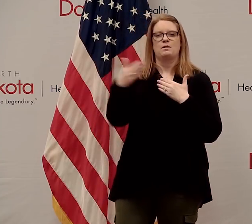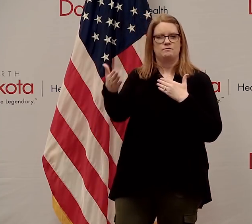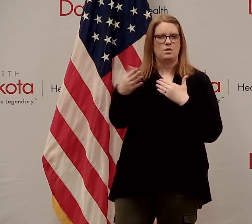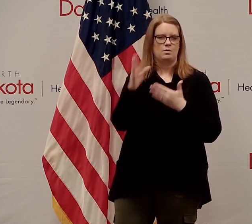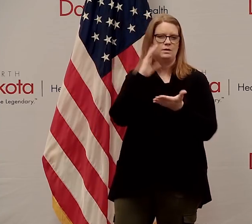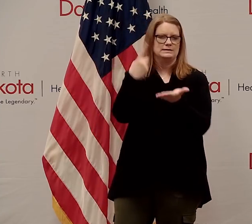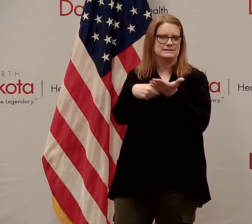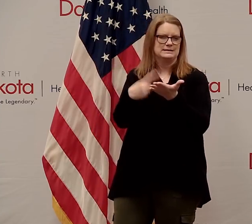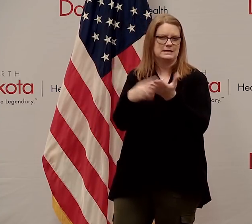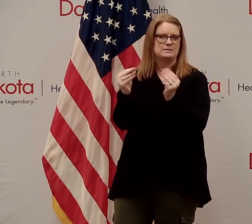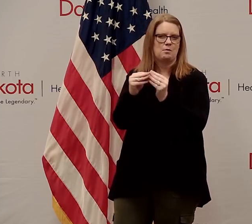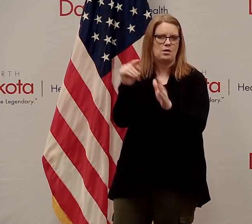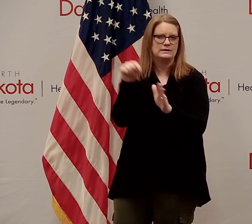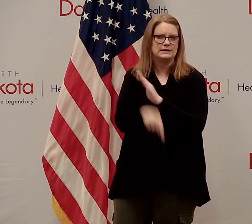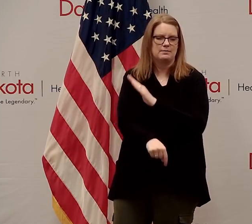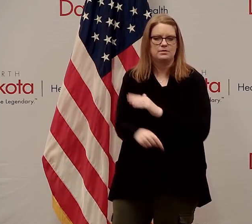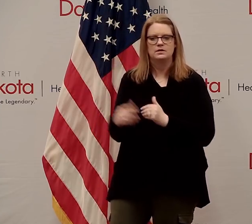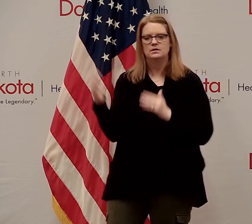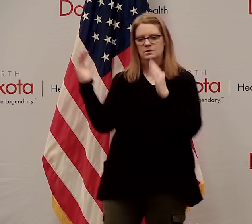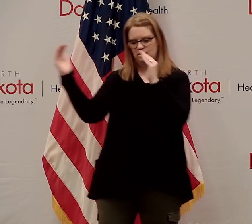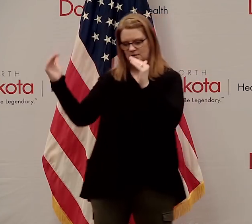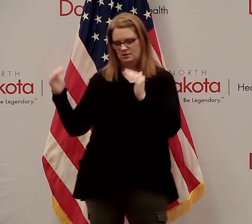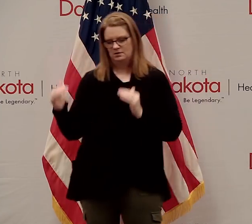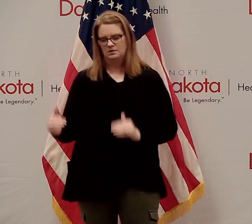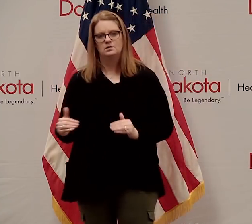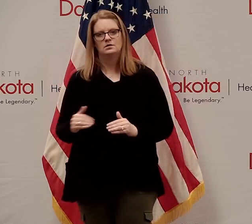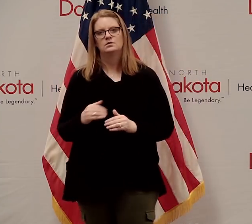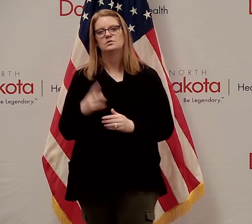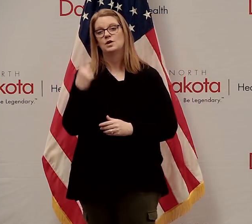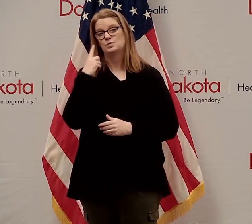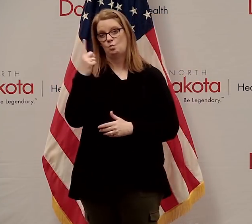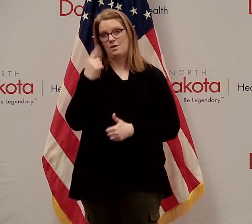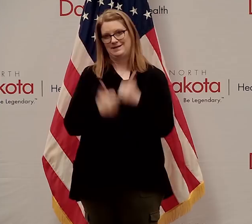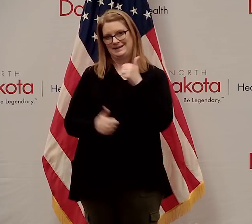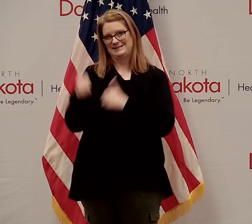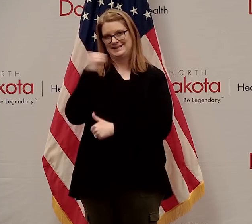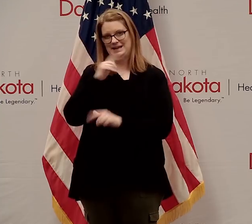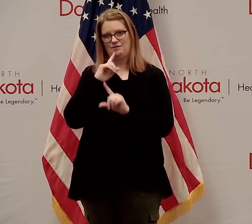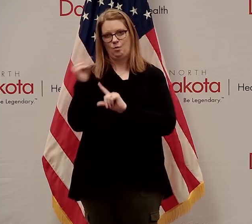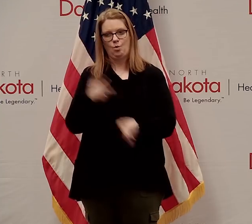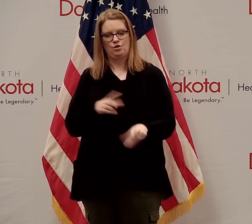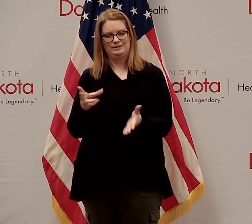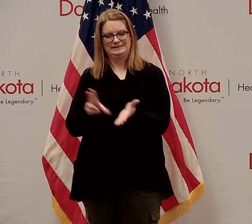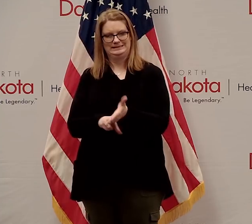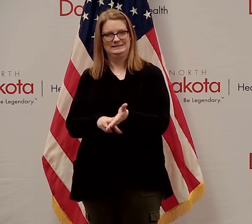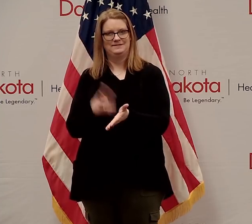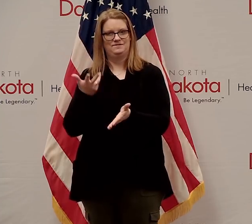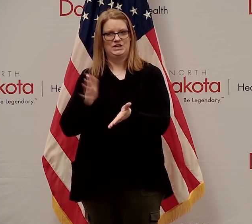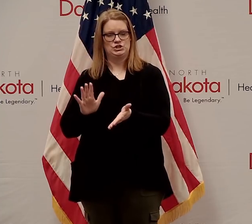forward. Next topic is we did sign one executive order today, and this